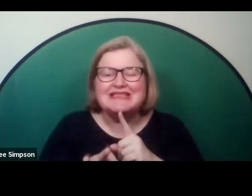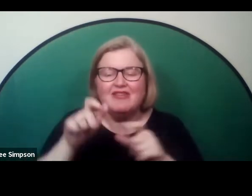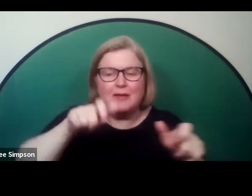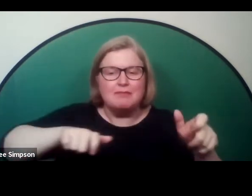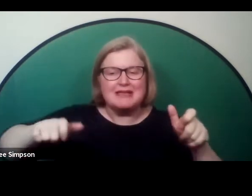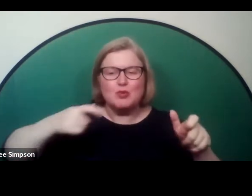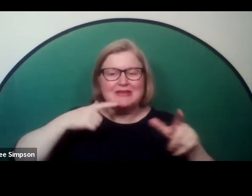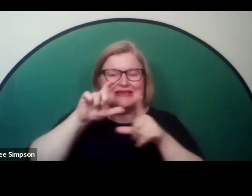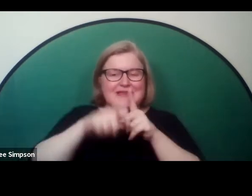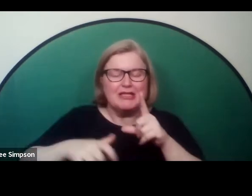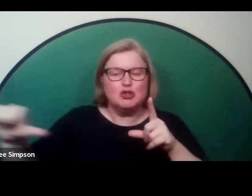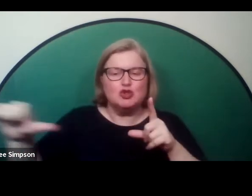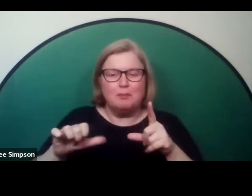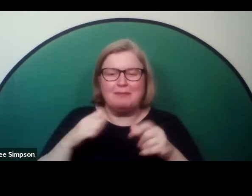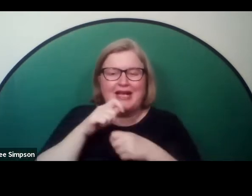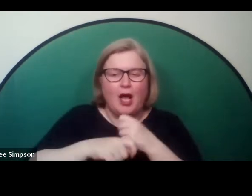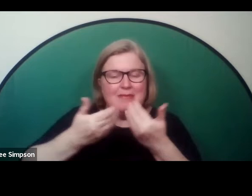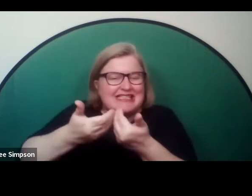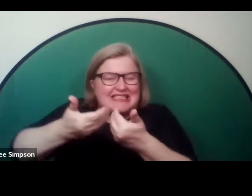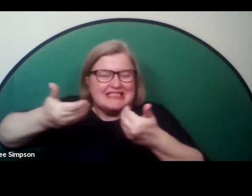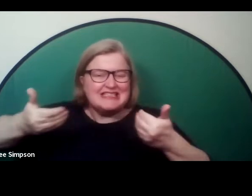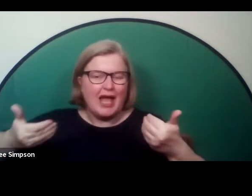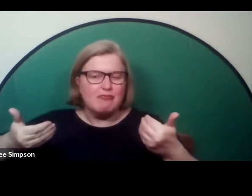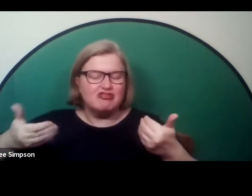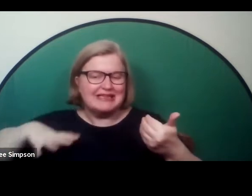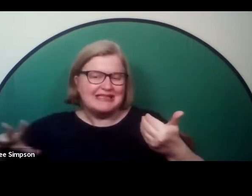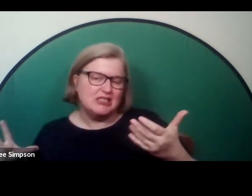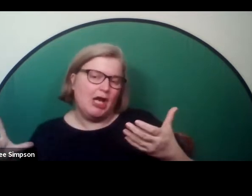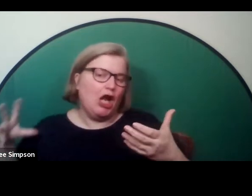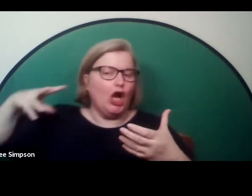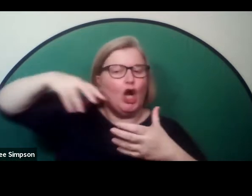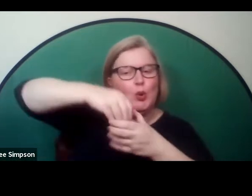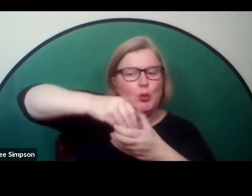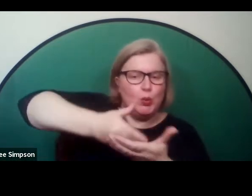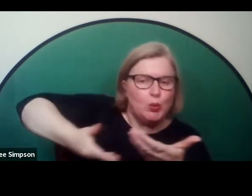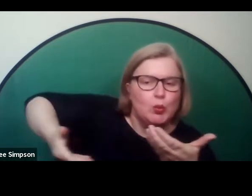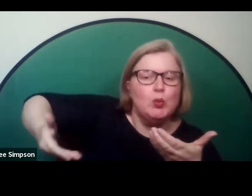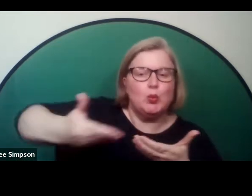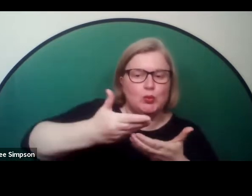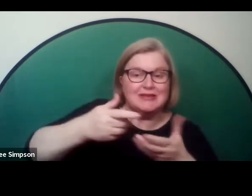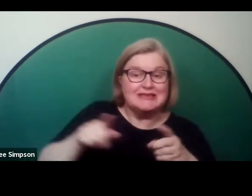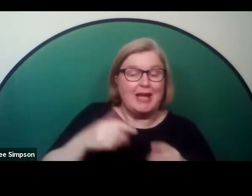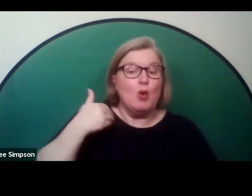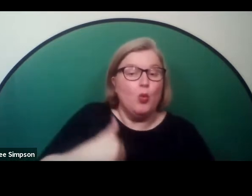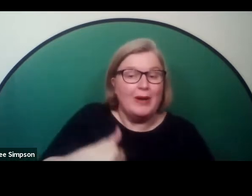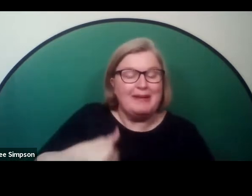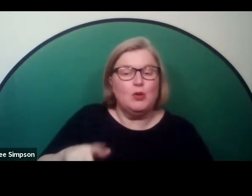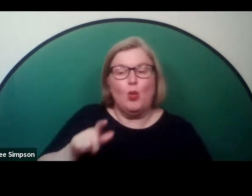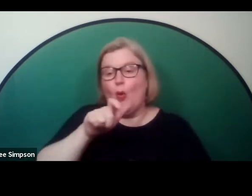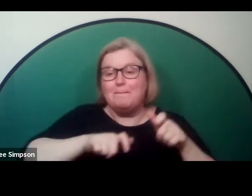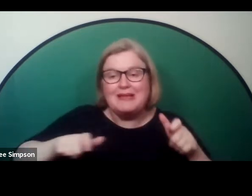with disabilities don't have, separate needs to everyone else, but they need to be included in those discussions in the same way that women and Indigenous groups have